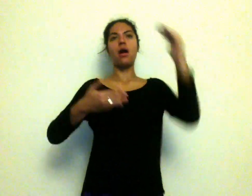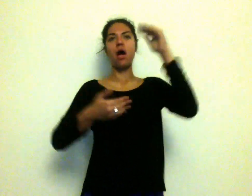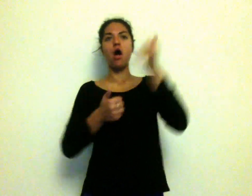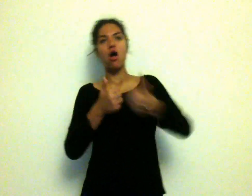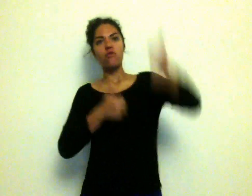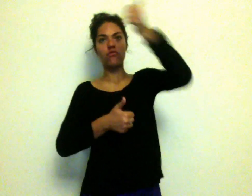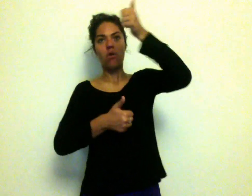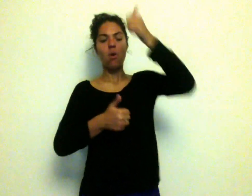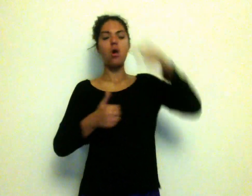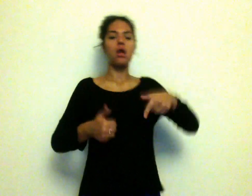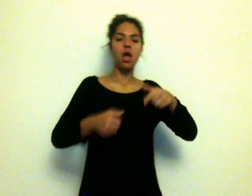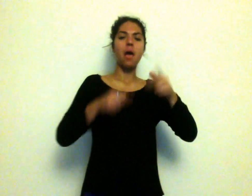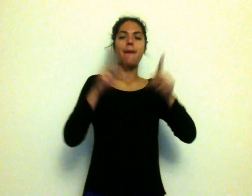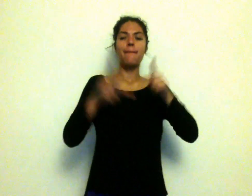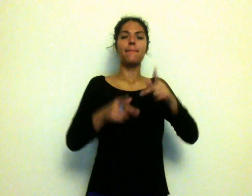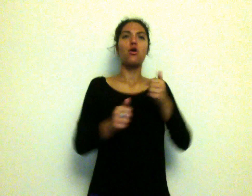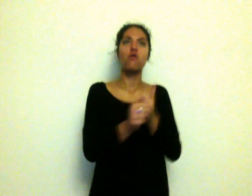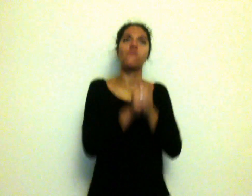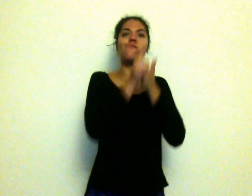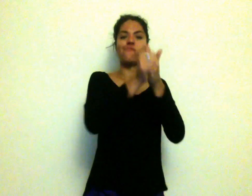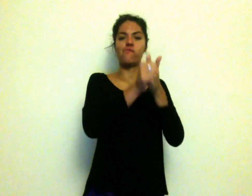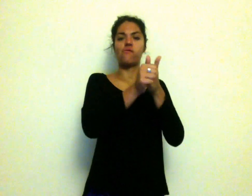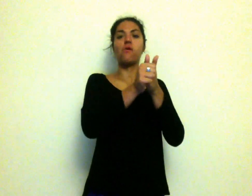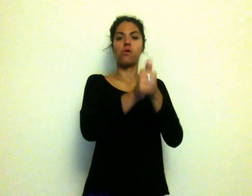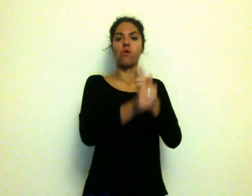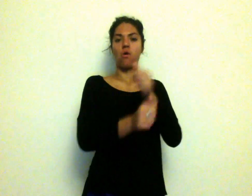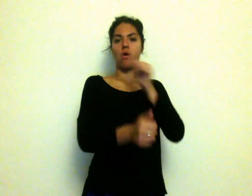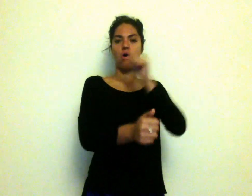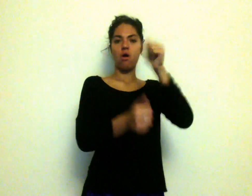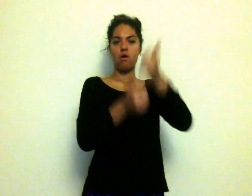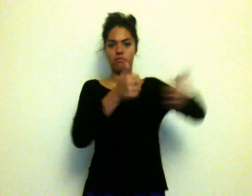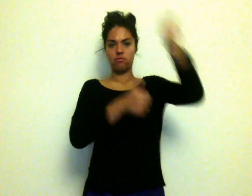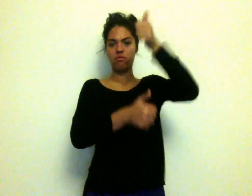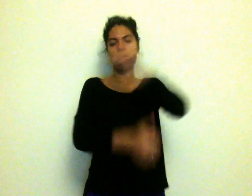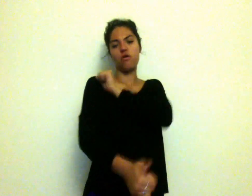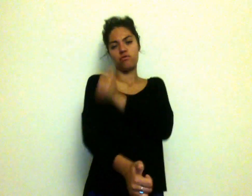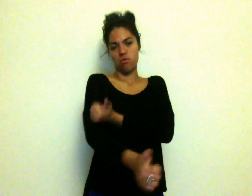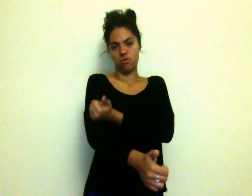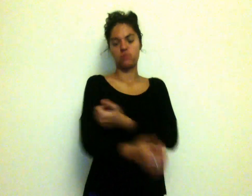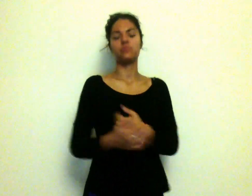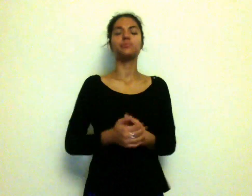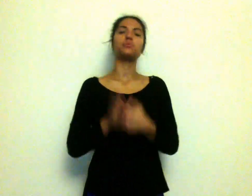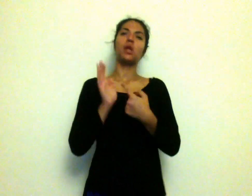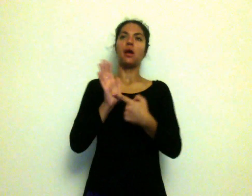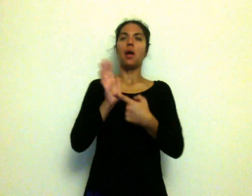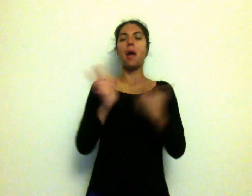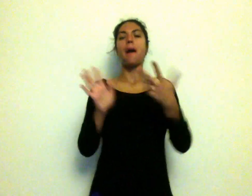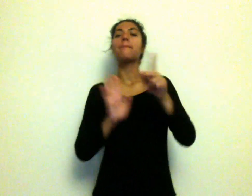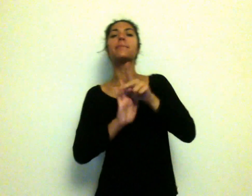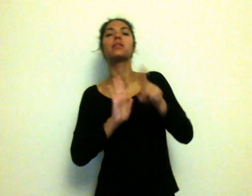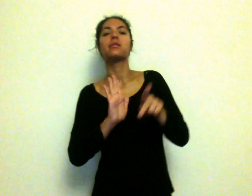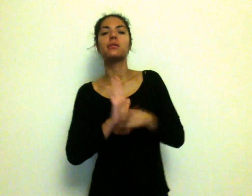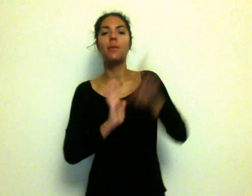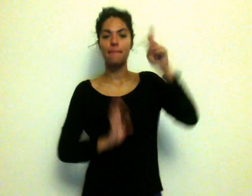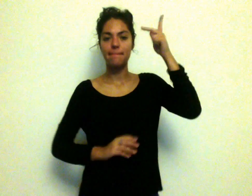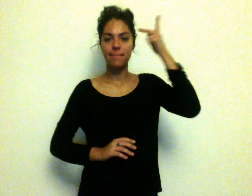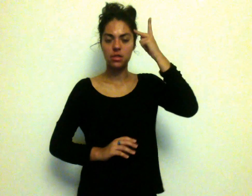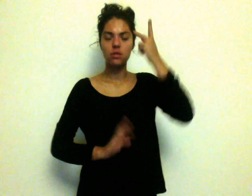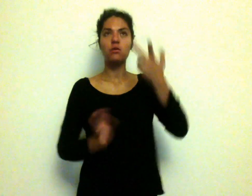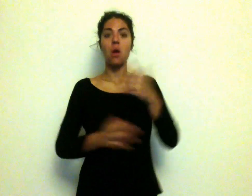that follow that authority. So if you're looking, for example, at a political illustration, Marxism would be a heteronomous